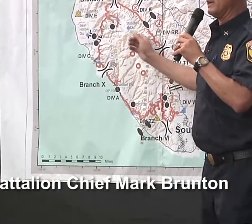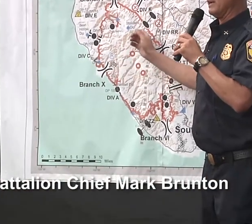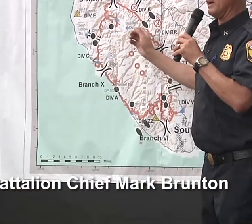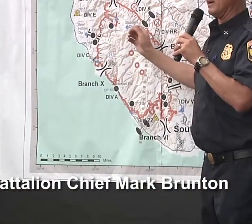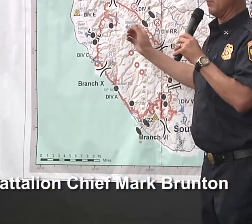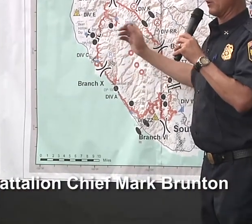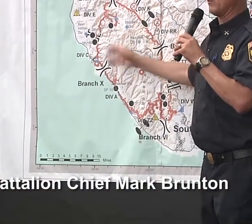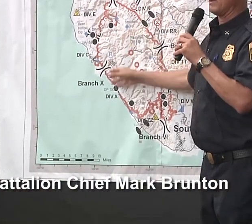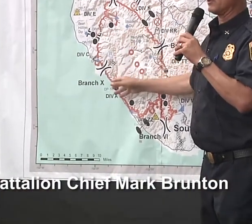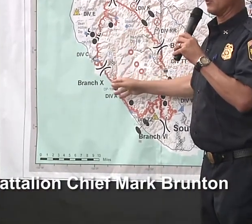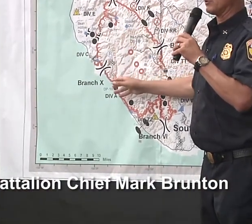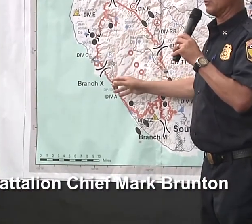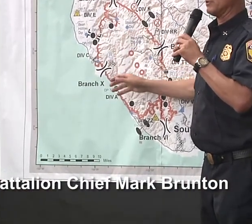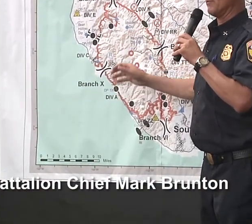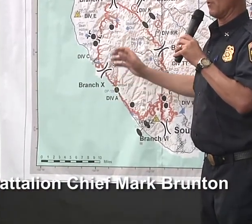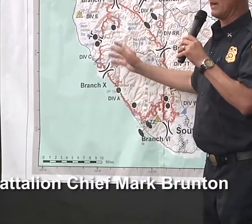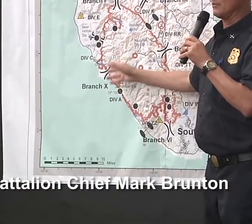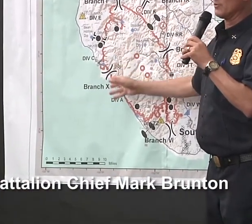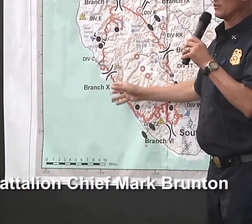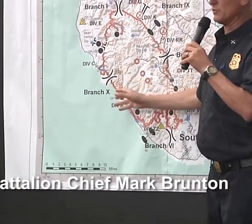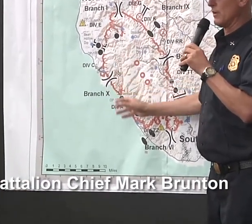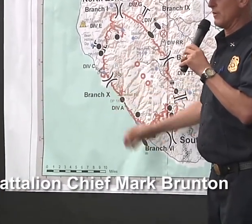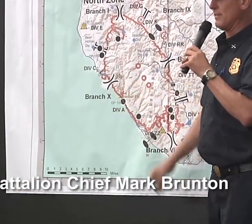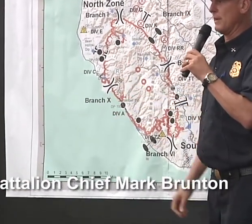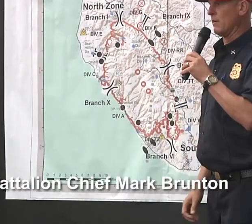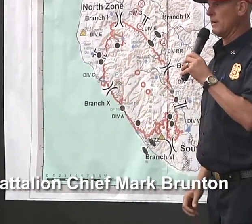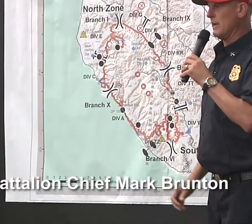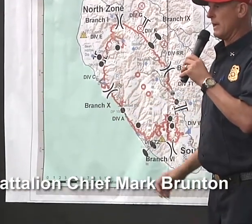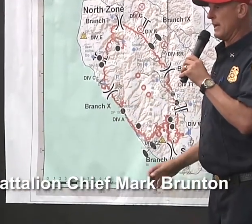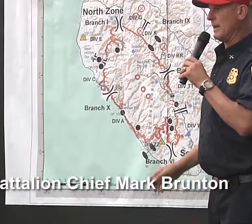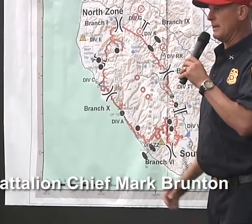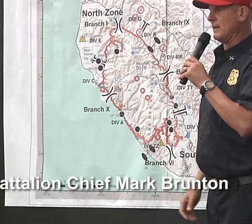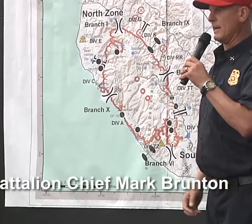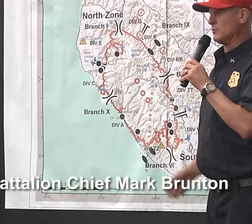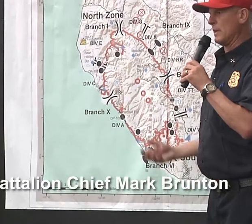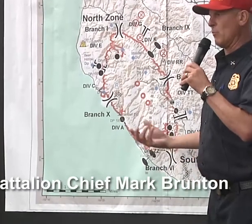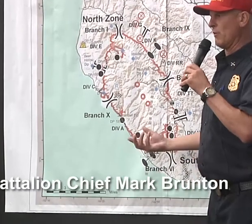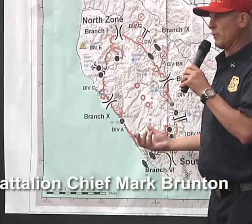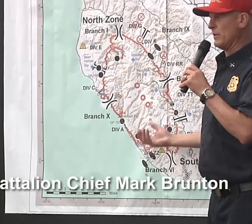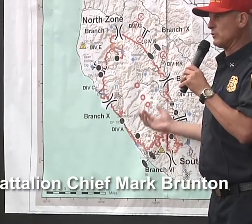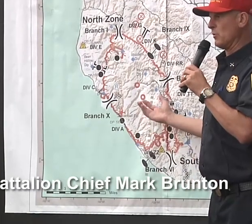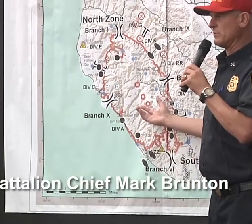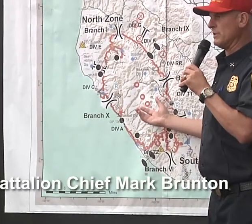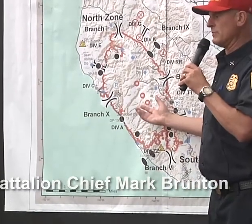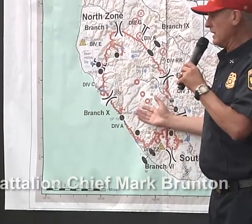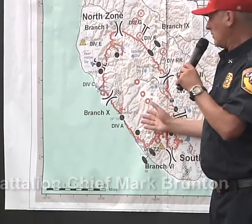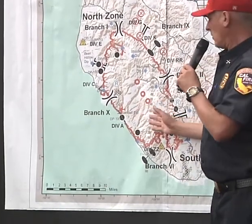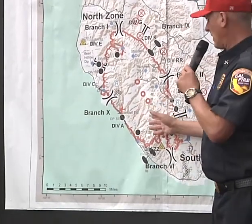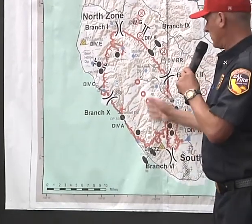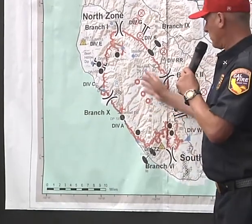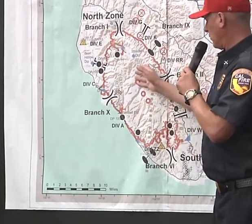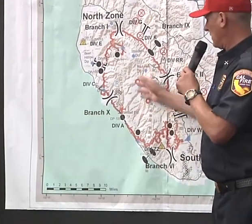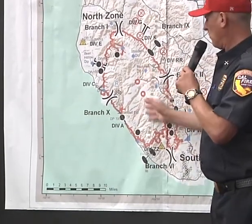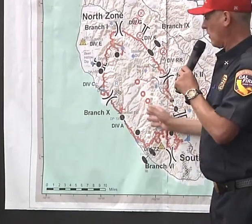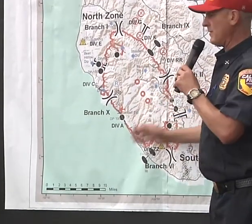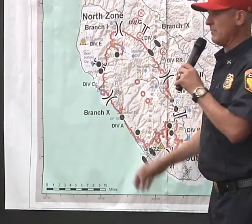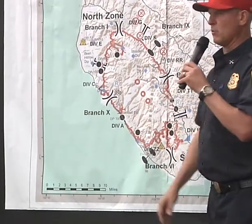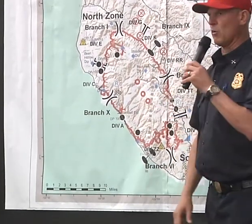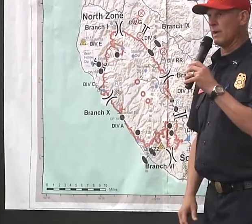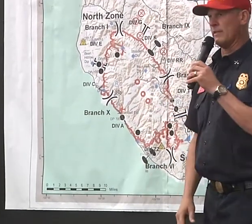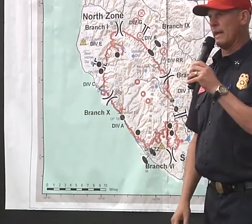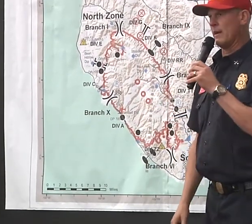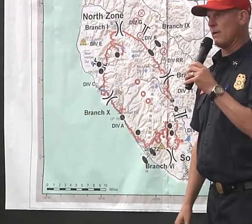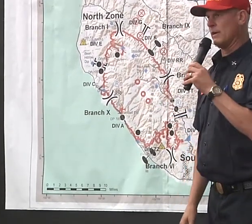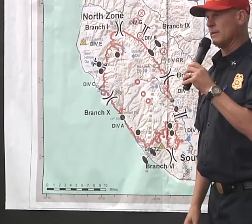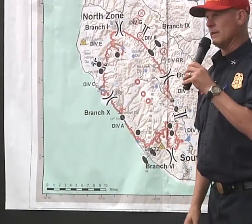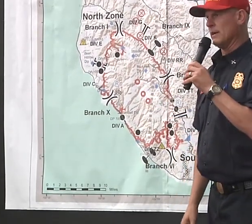fire, working around the structures, the variety of the structures that are in there. And as we get more of the resources, we're able to put more of them to